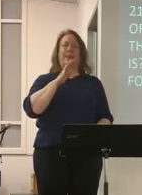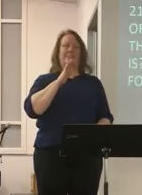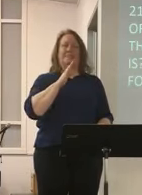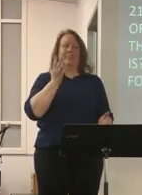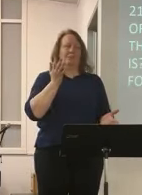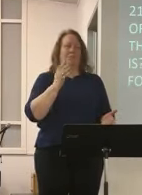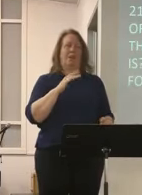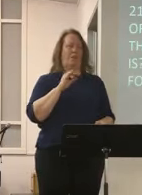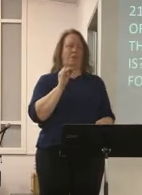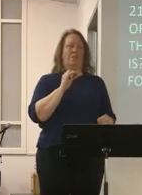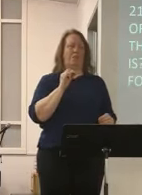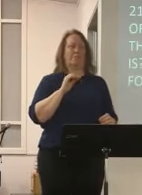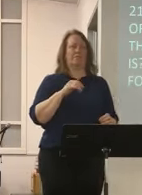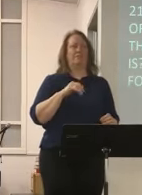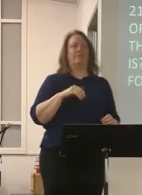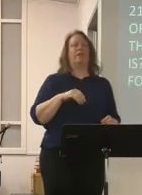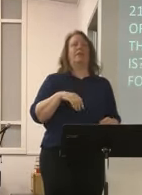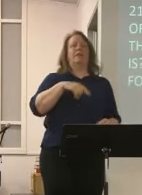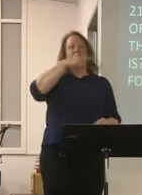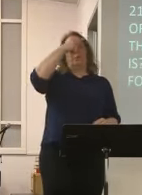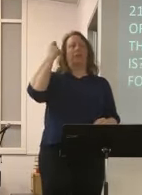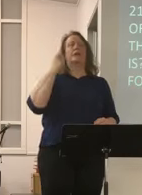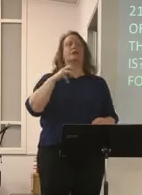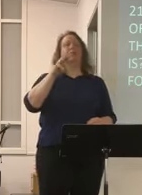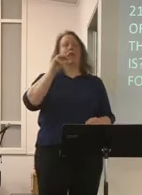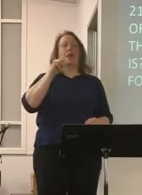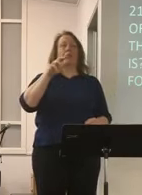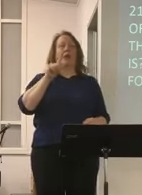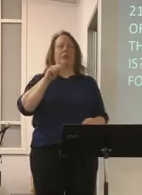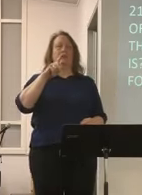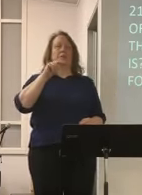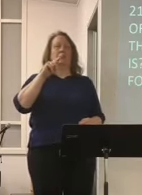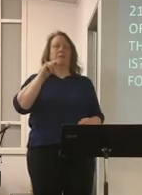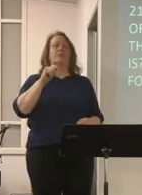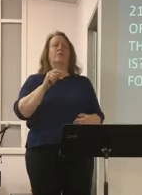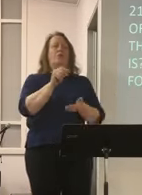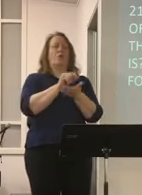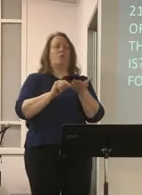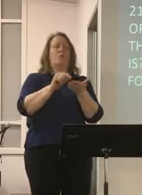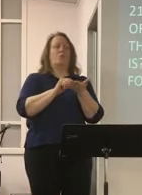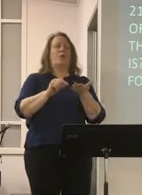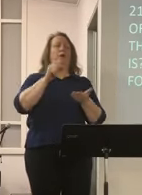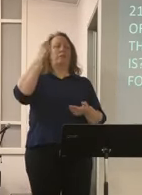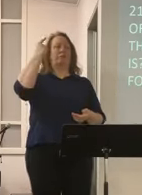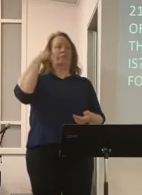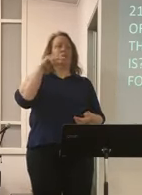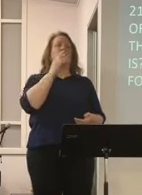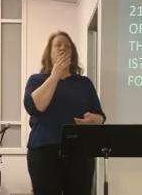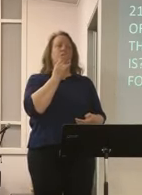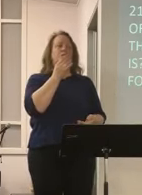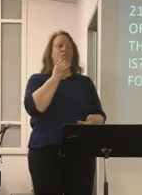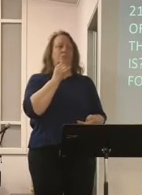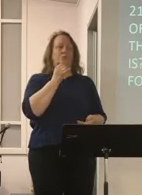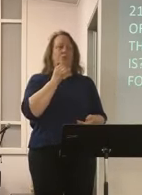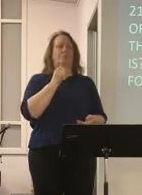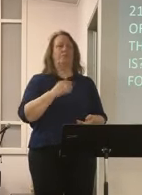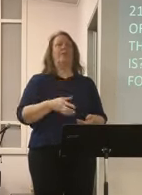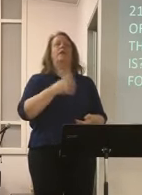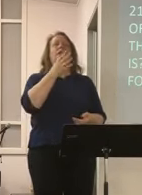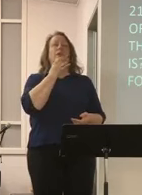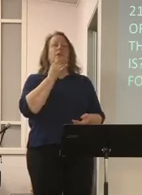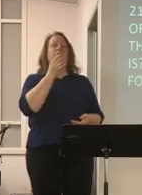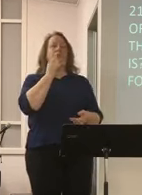put it in because Matthew is writing to Jews, and he knows his writers already know this. To him,